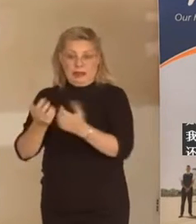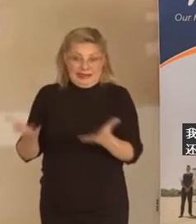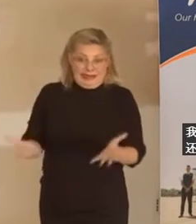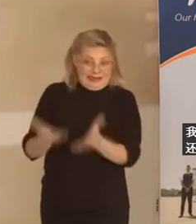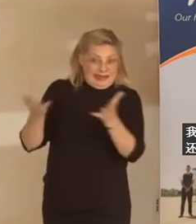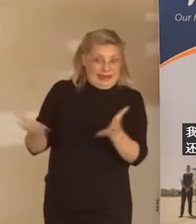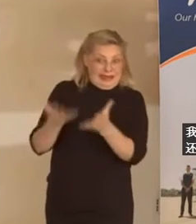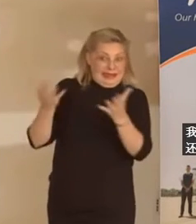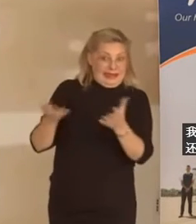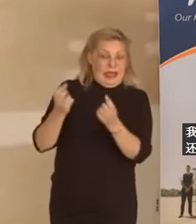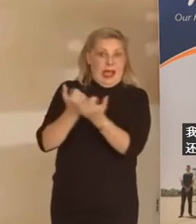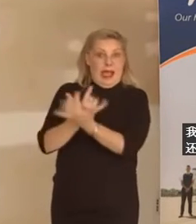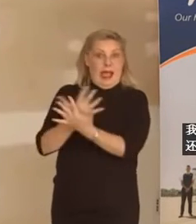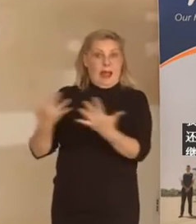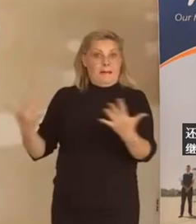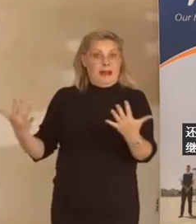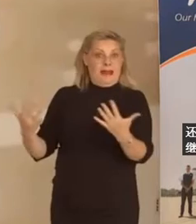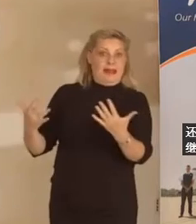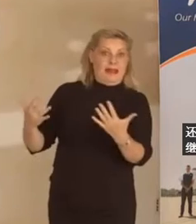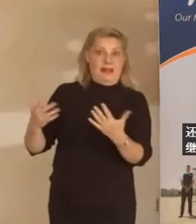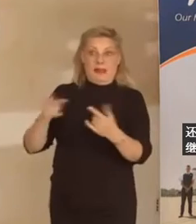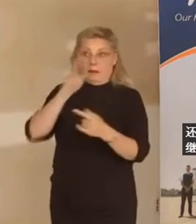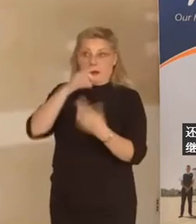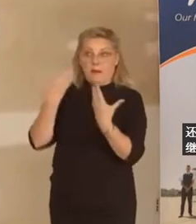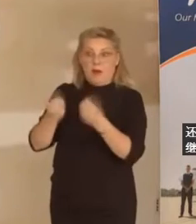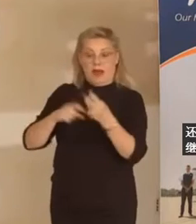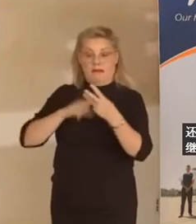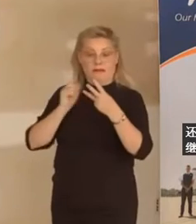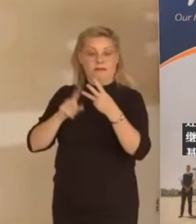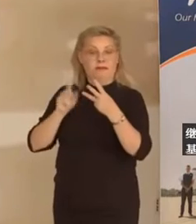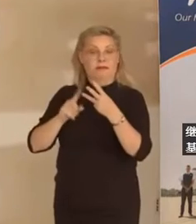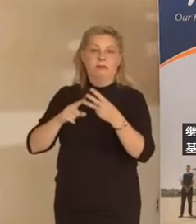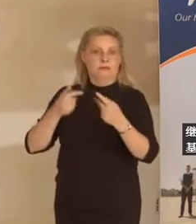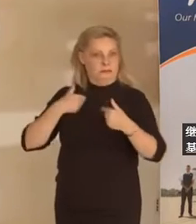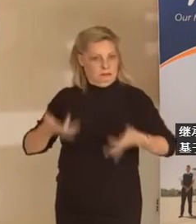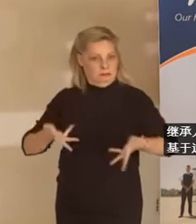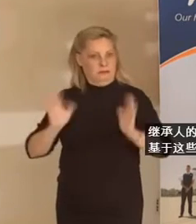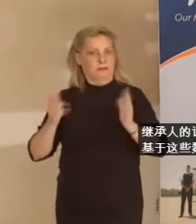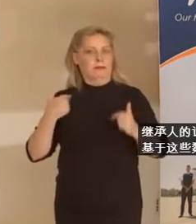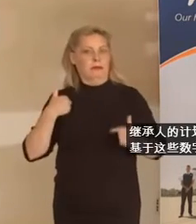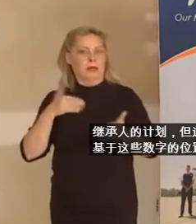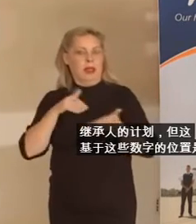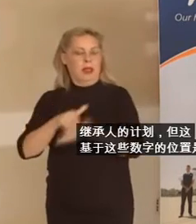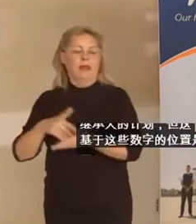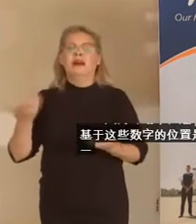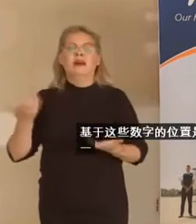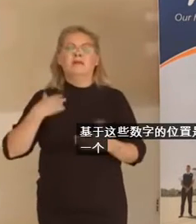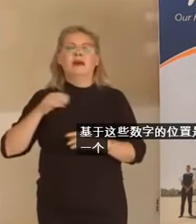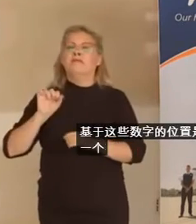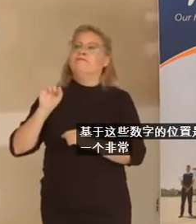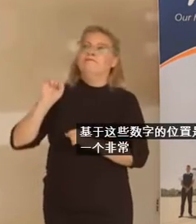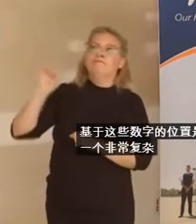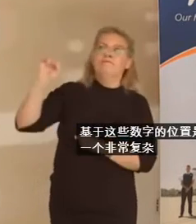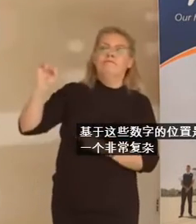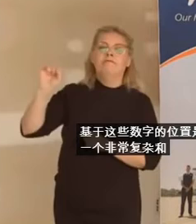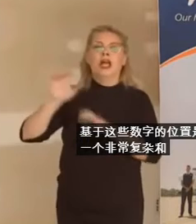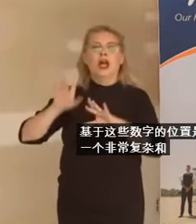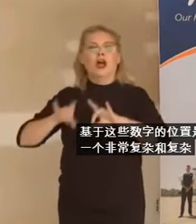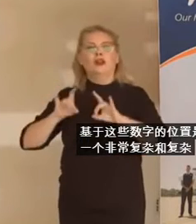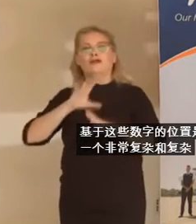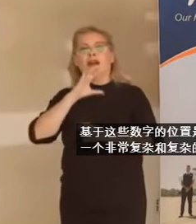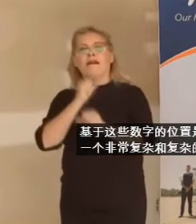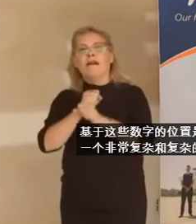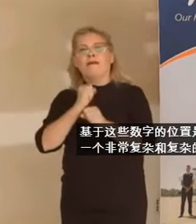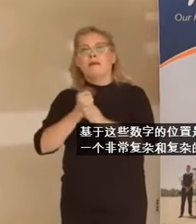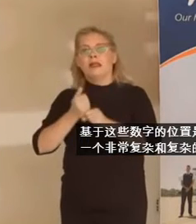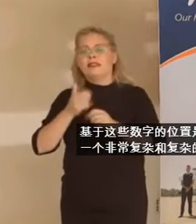I mean, I haven't seen the details in relation to their plan, but that makes sense based on where those numbers are at. But it's also a very complex and